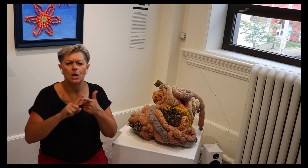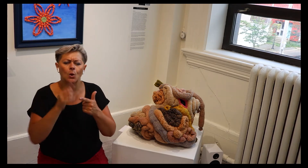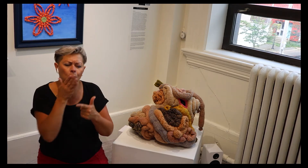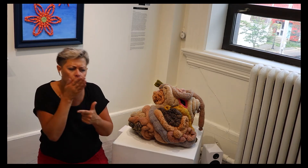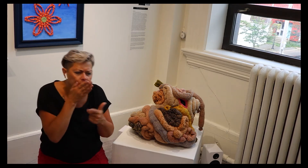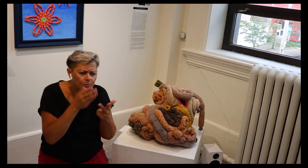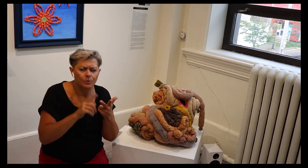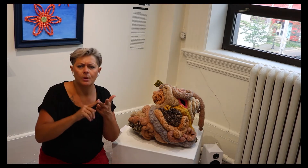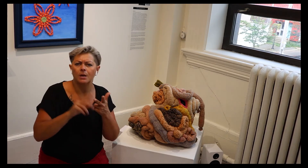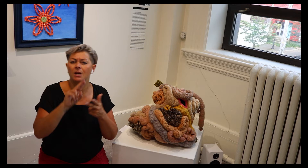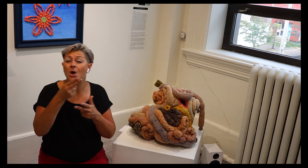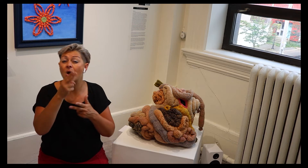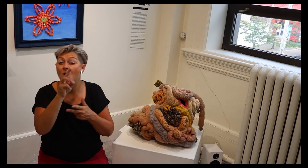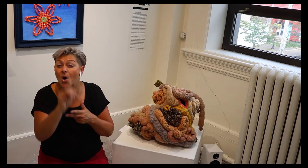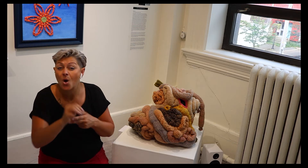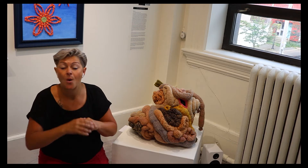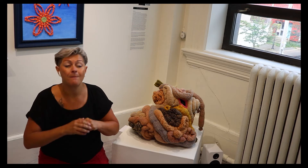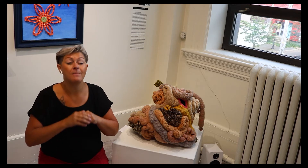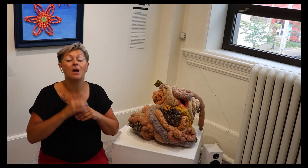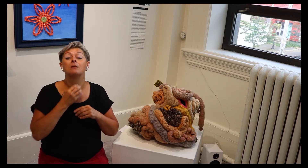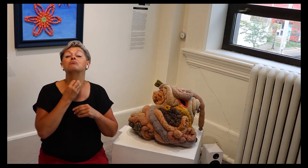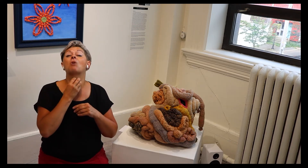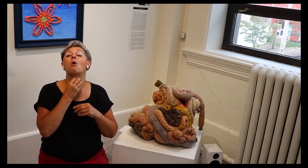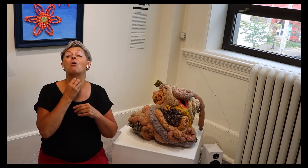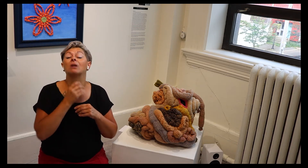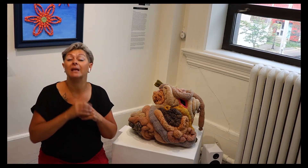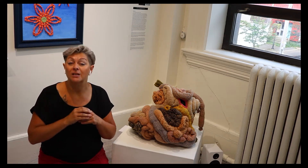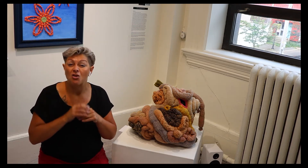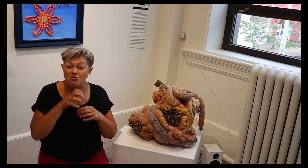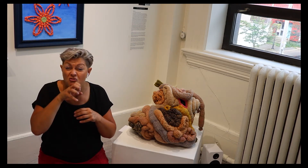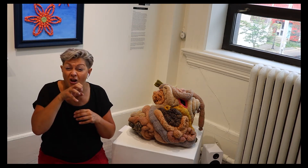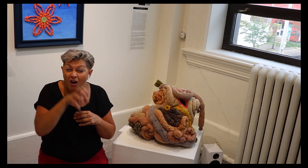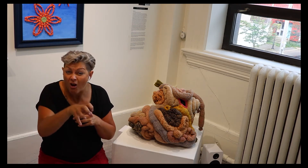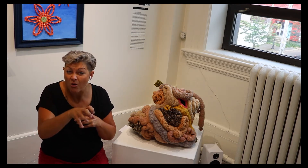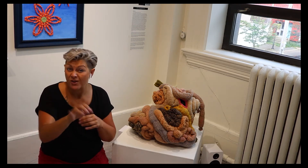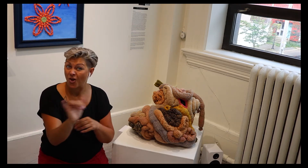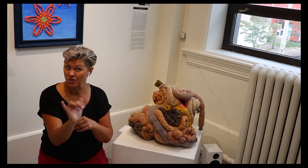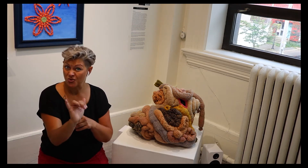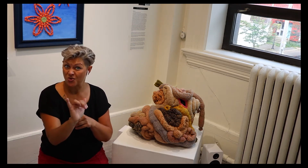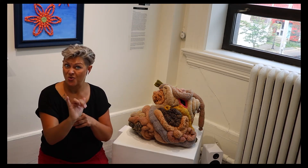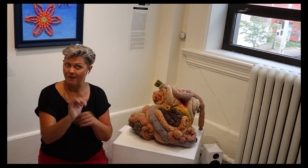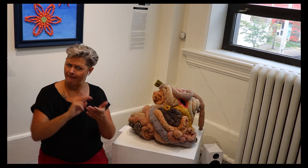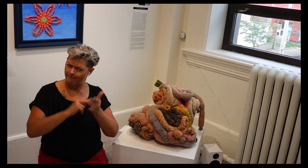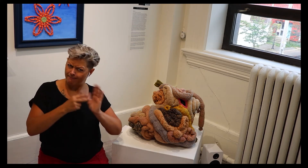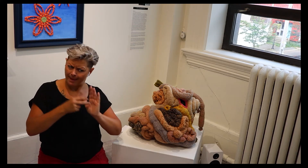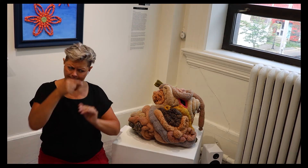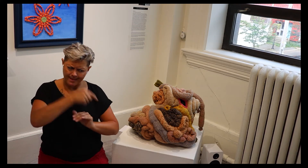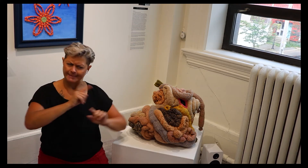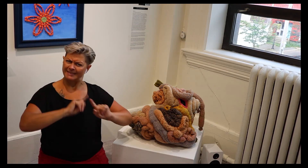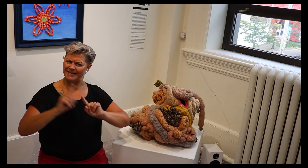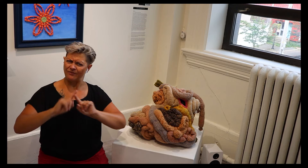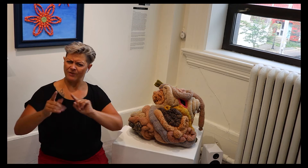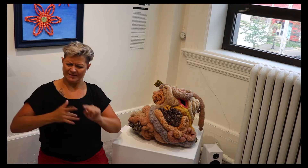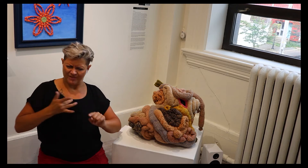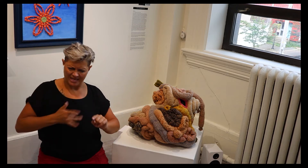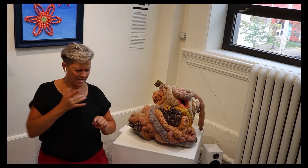bubbling, gargling, even growling can be heard, evoking and reflecting the different textures of the different yarns